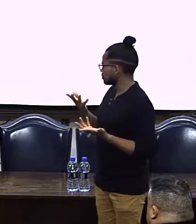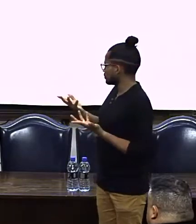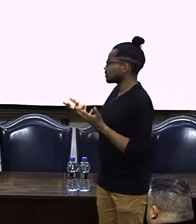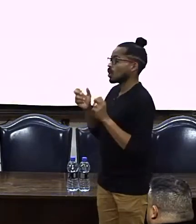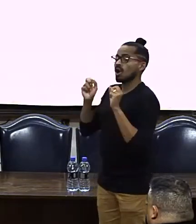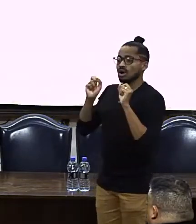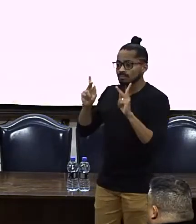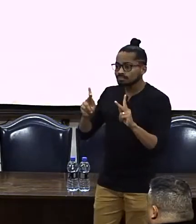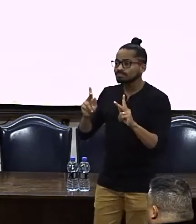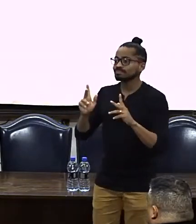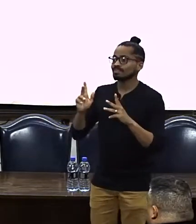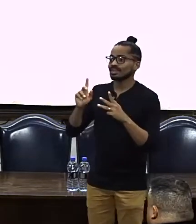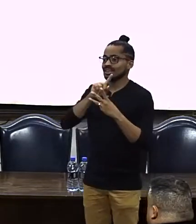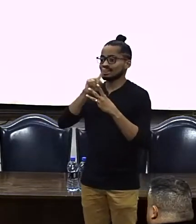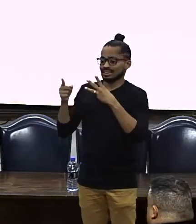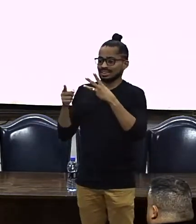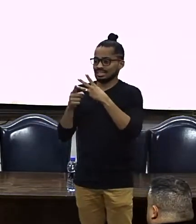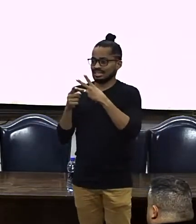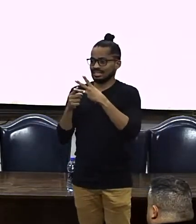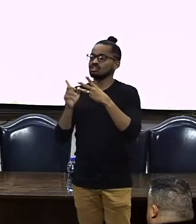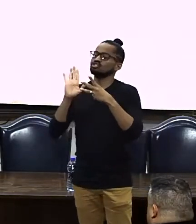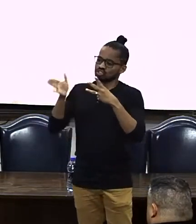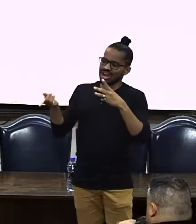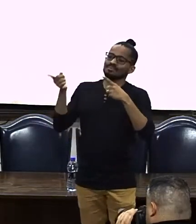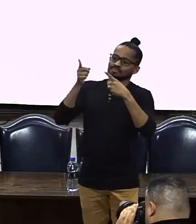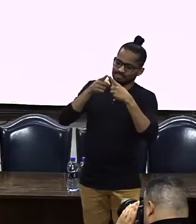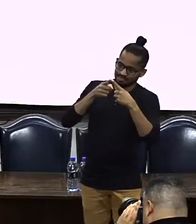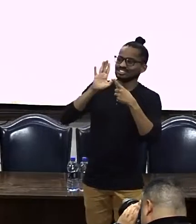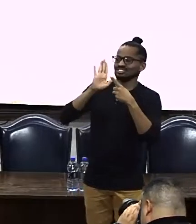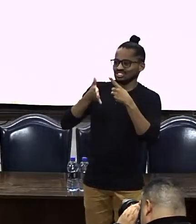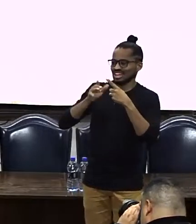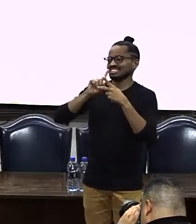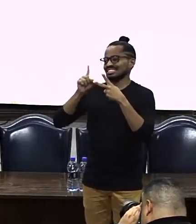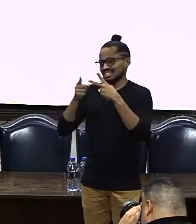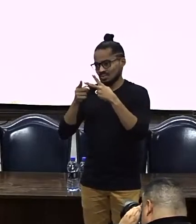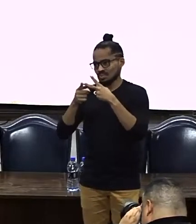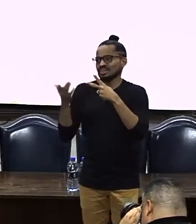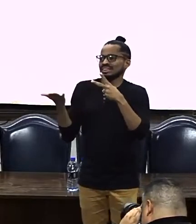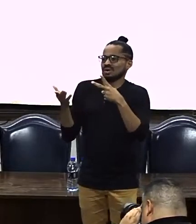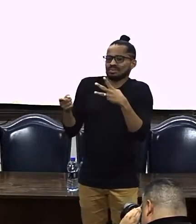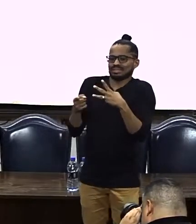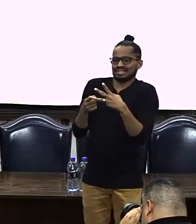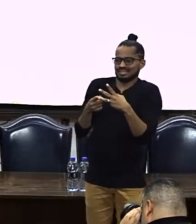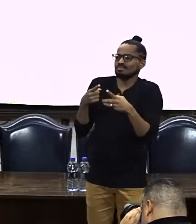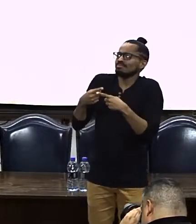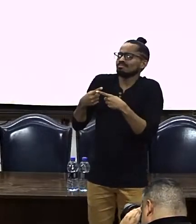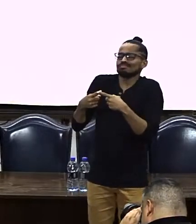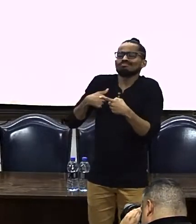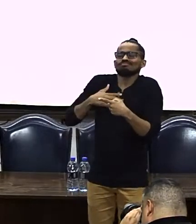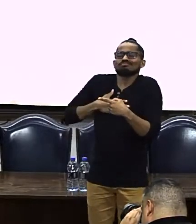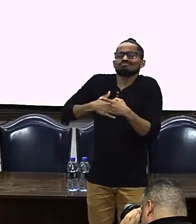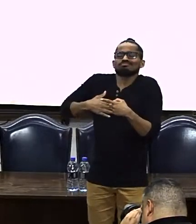And so number 1, 2, 3.